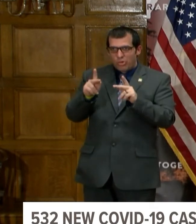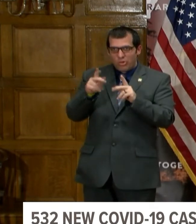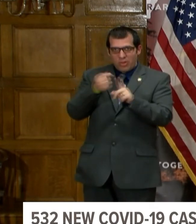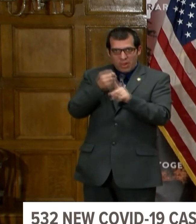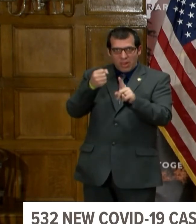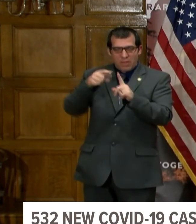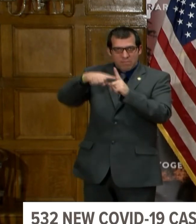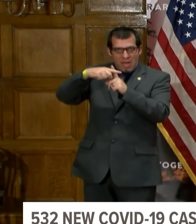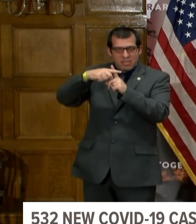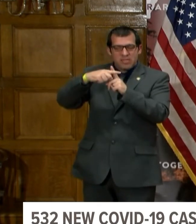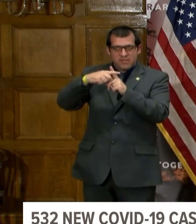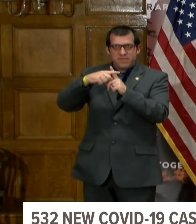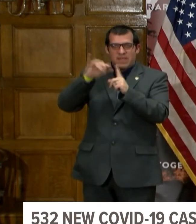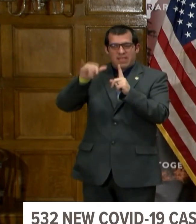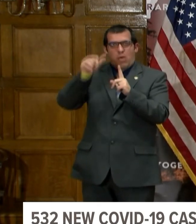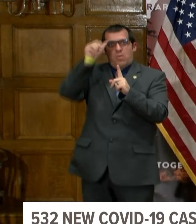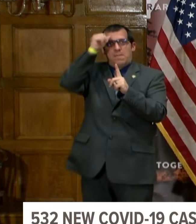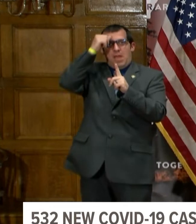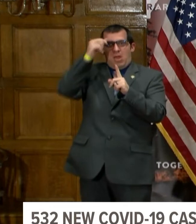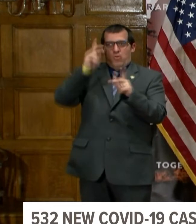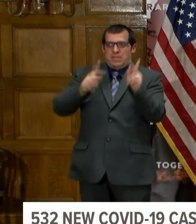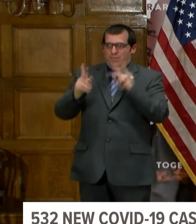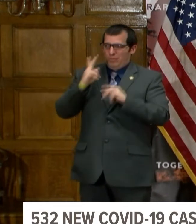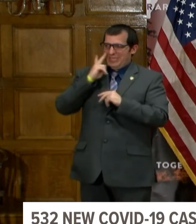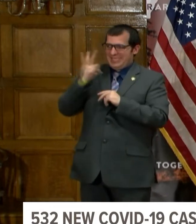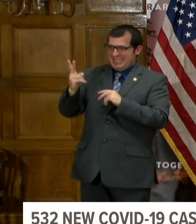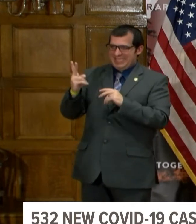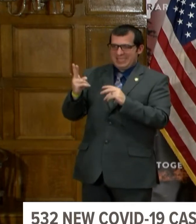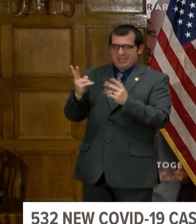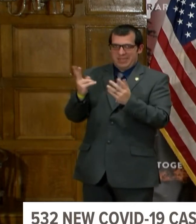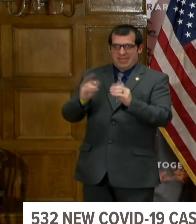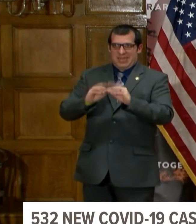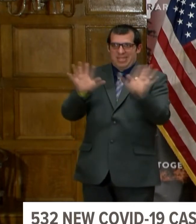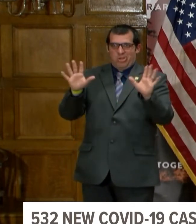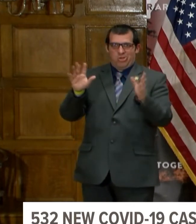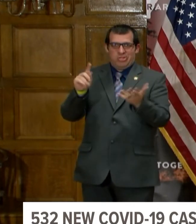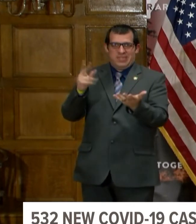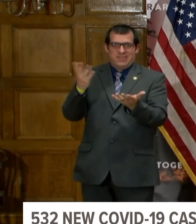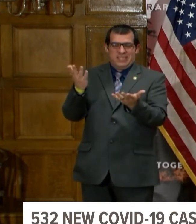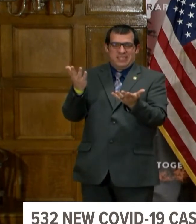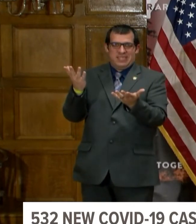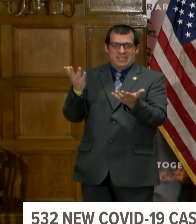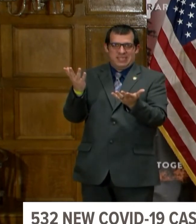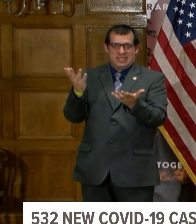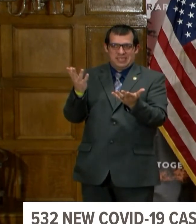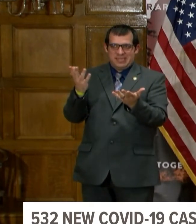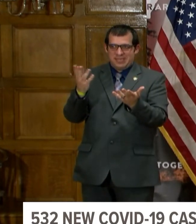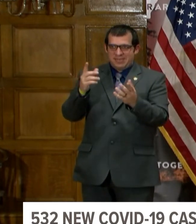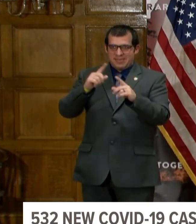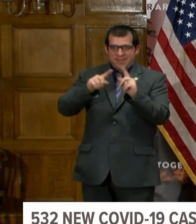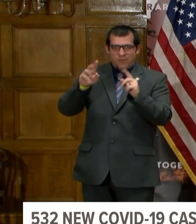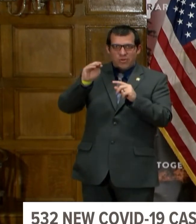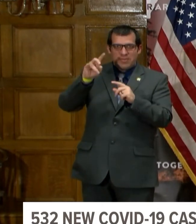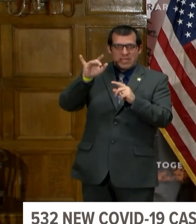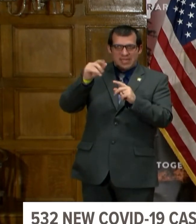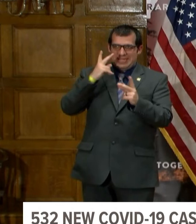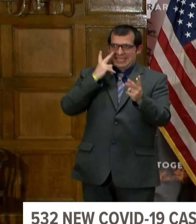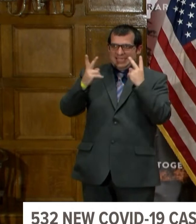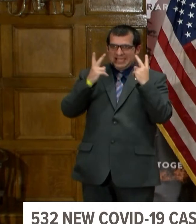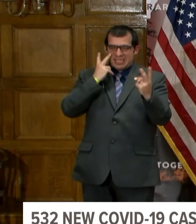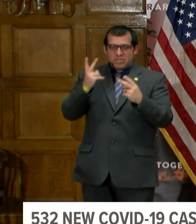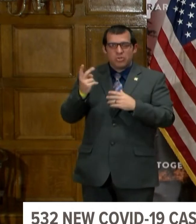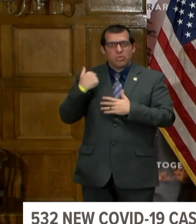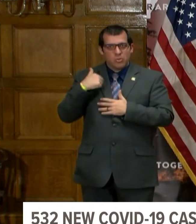are all reminders that people see very visibly on TV and in various media that we've